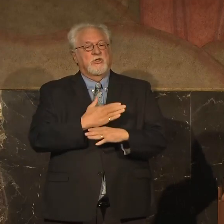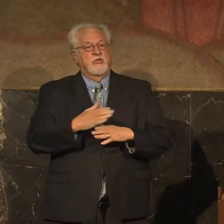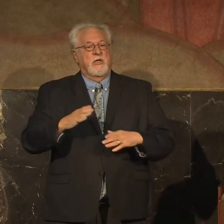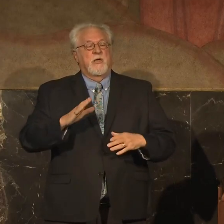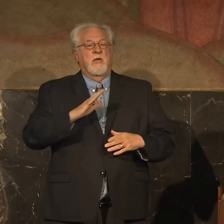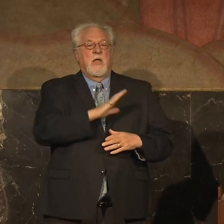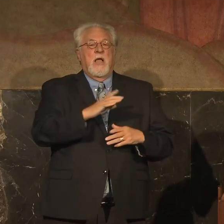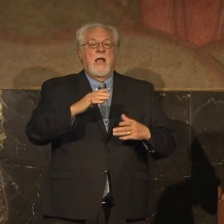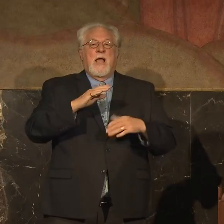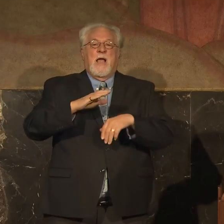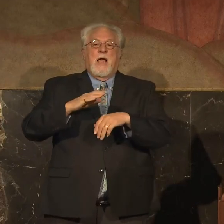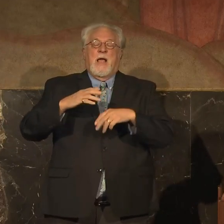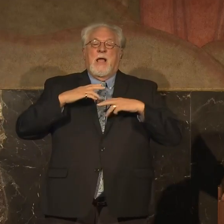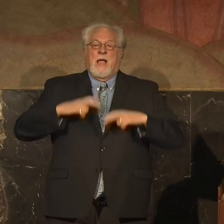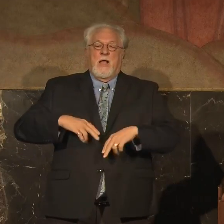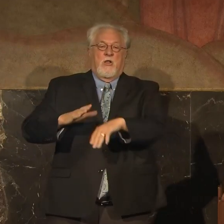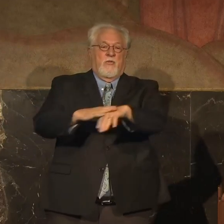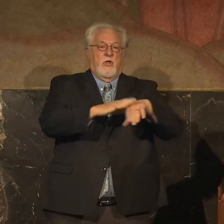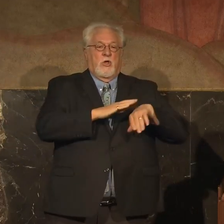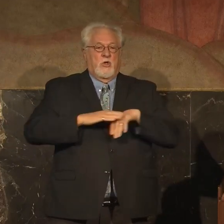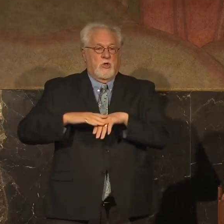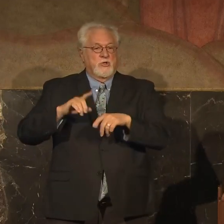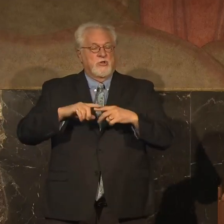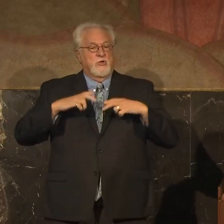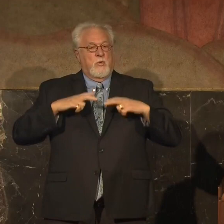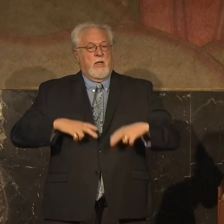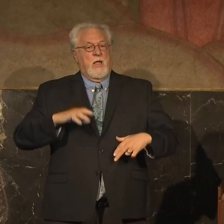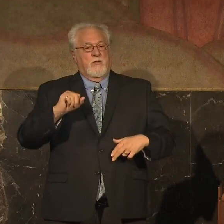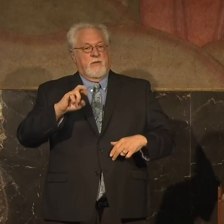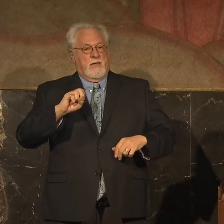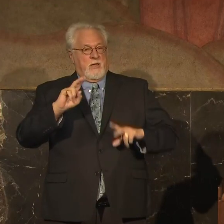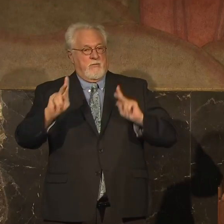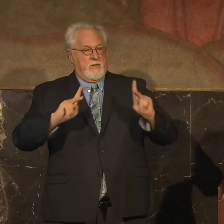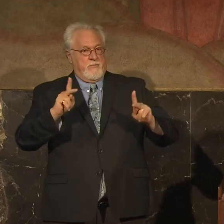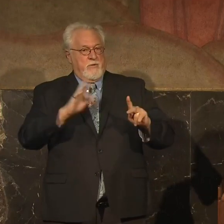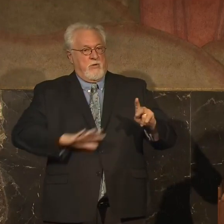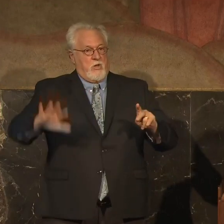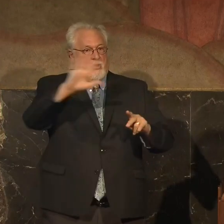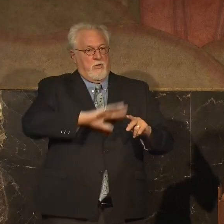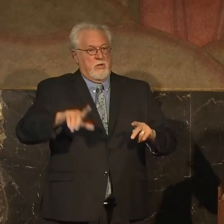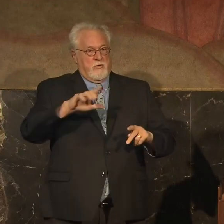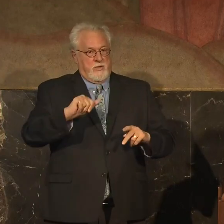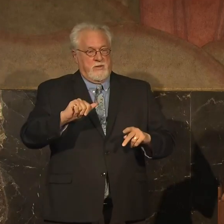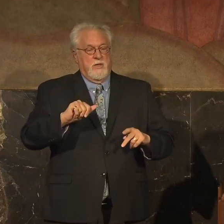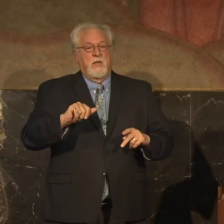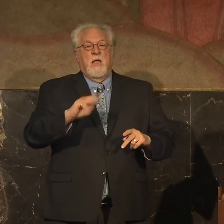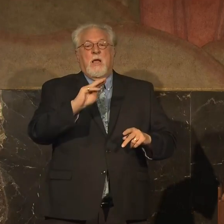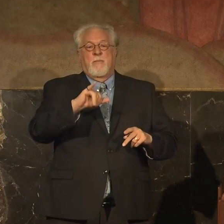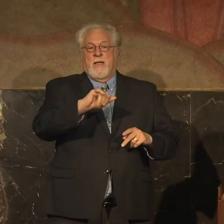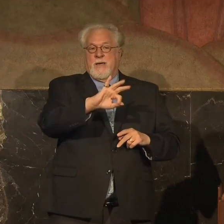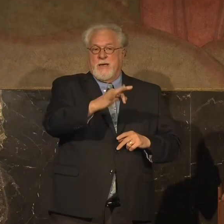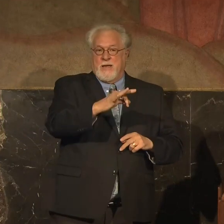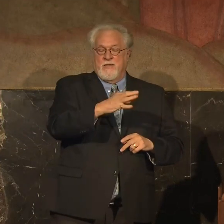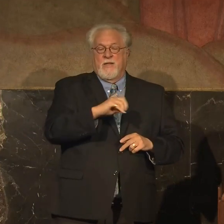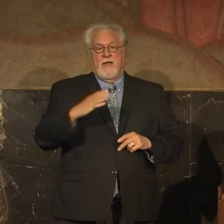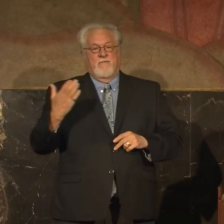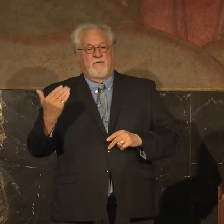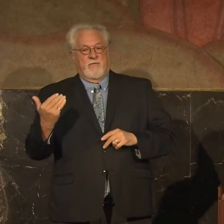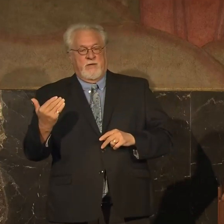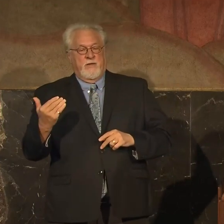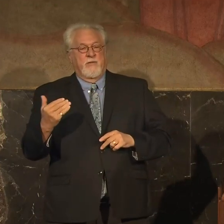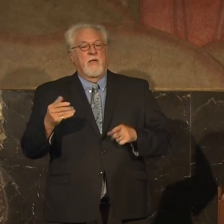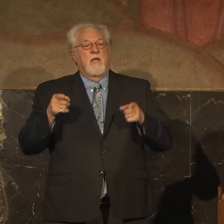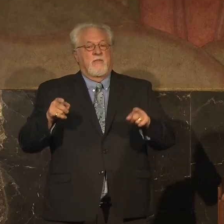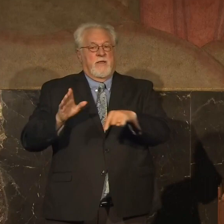health alerts to all healthcare providers across the state, first on May the 9th and then again on May the 15th.